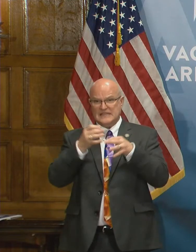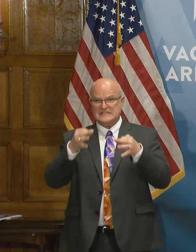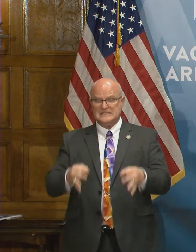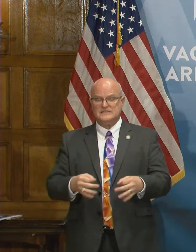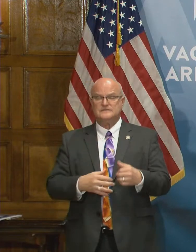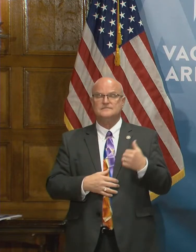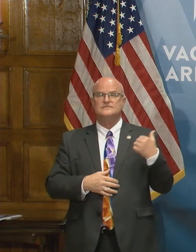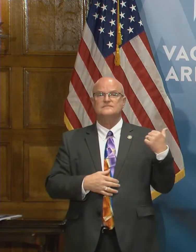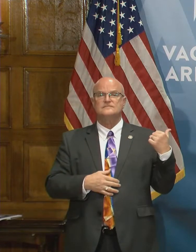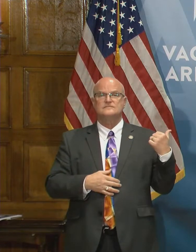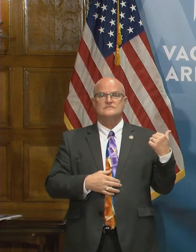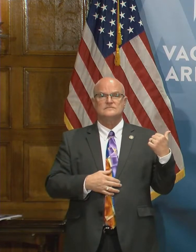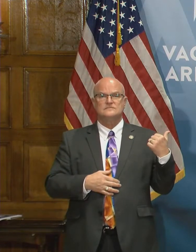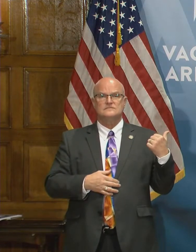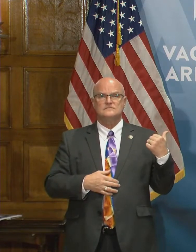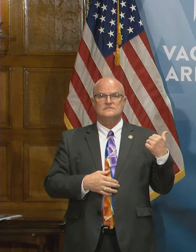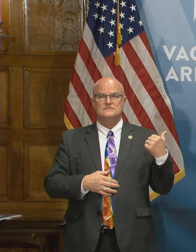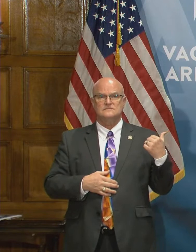decision?